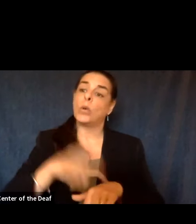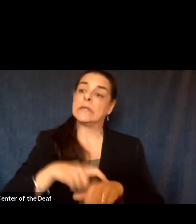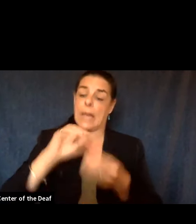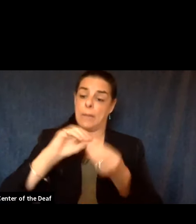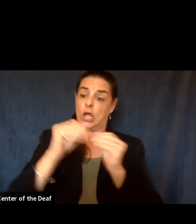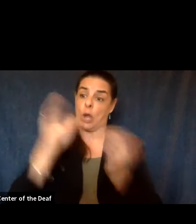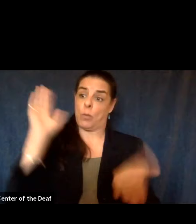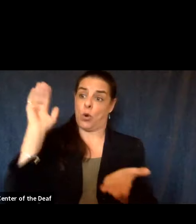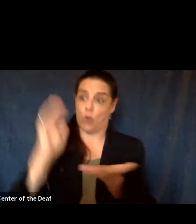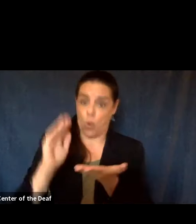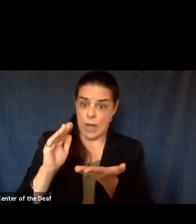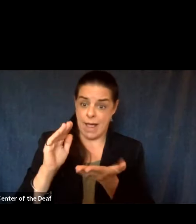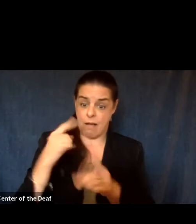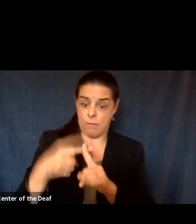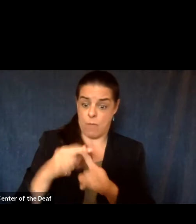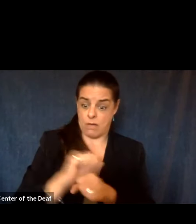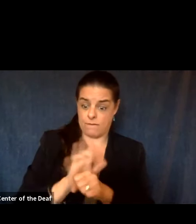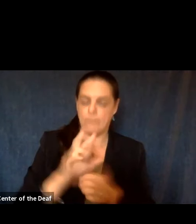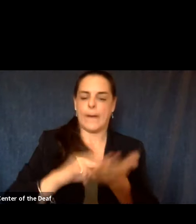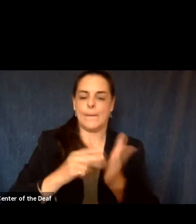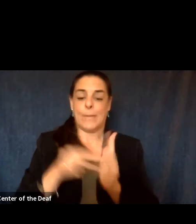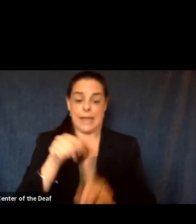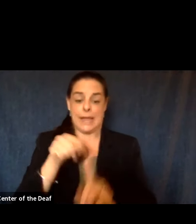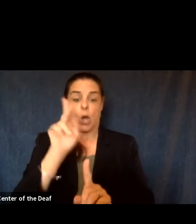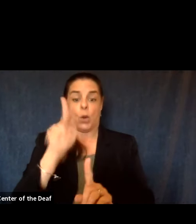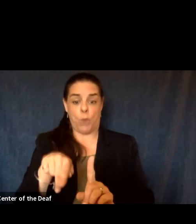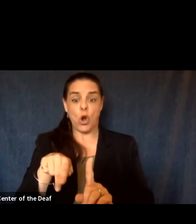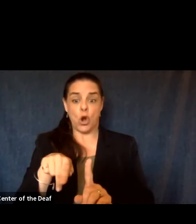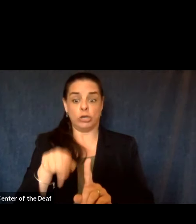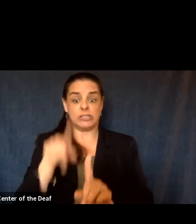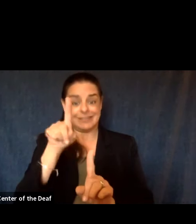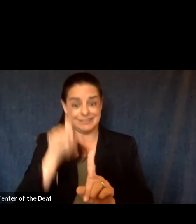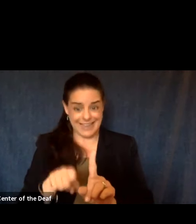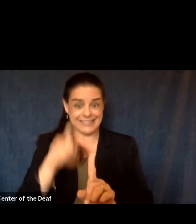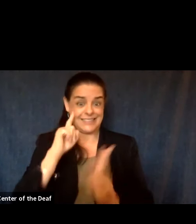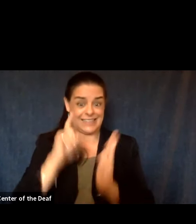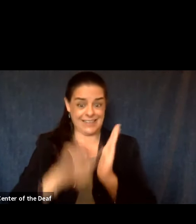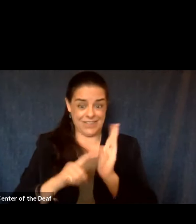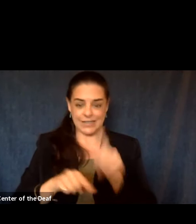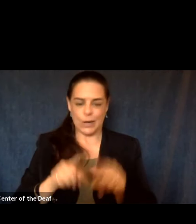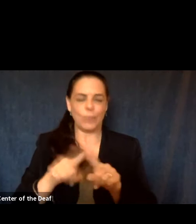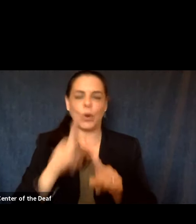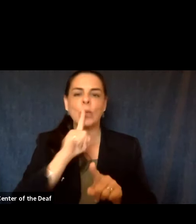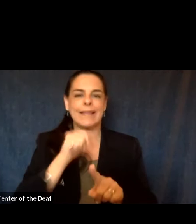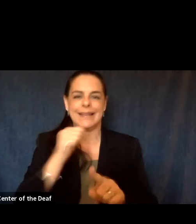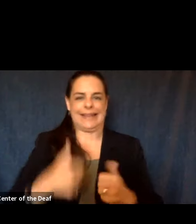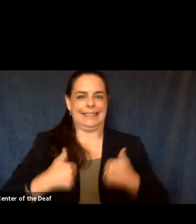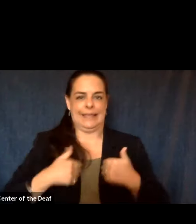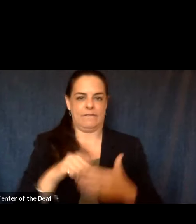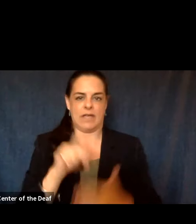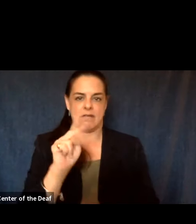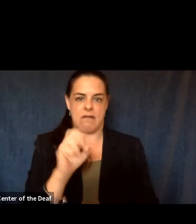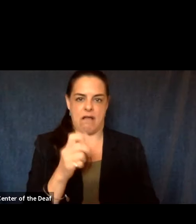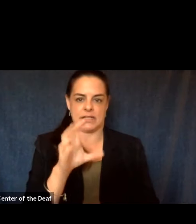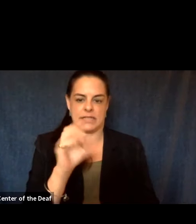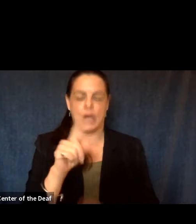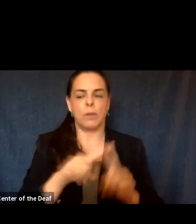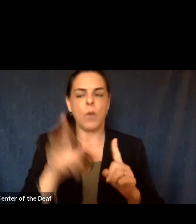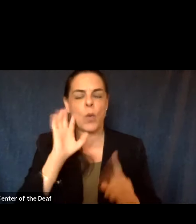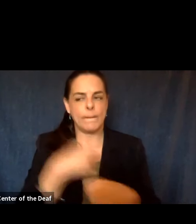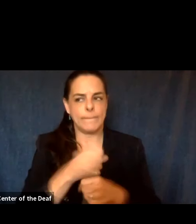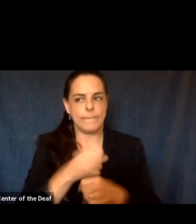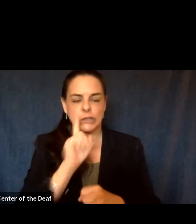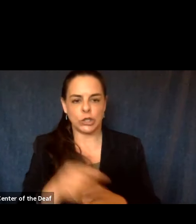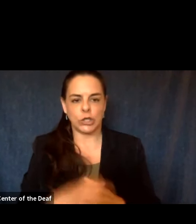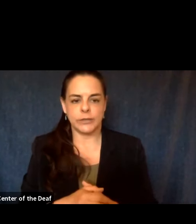numbers go down, it was somebody that had been, when we investigated, was not actually a Knox County resident. But we'll double check that data. Yeah, we can